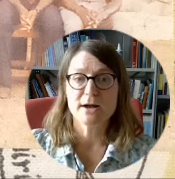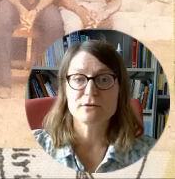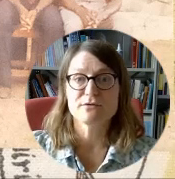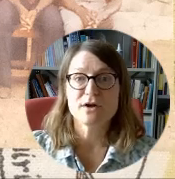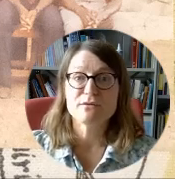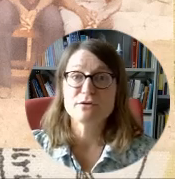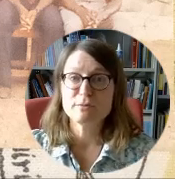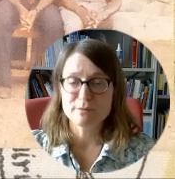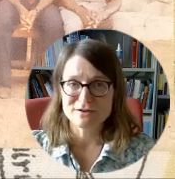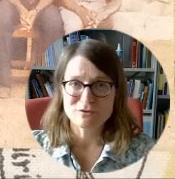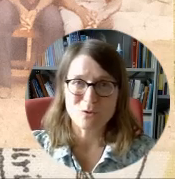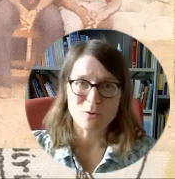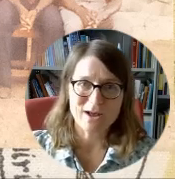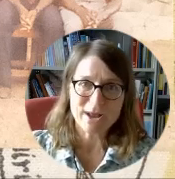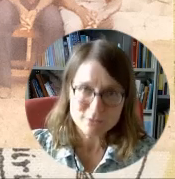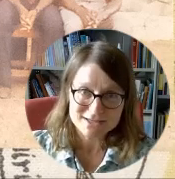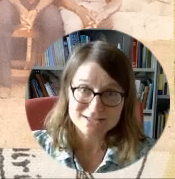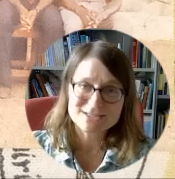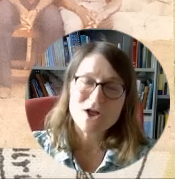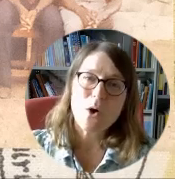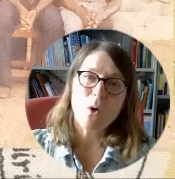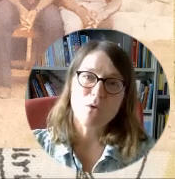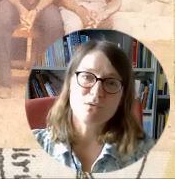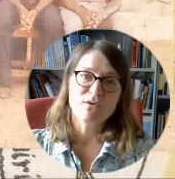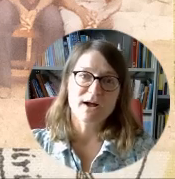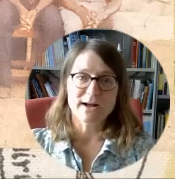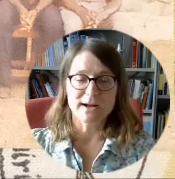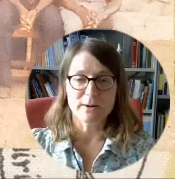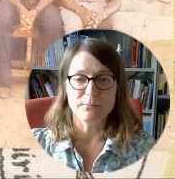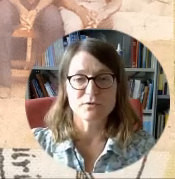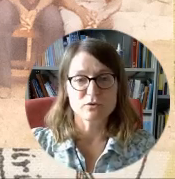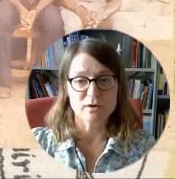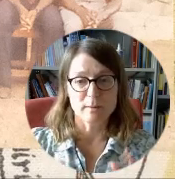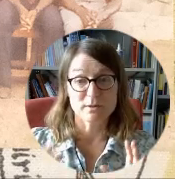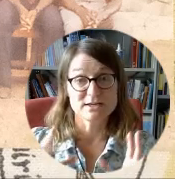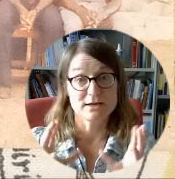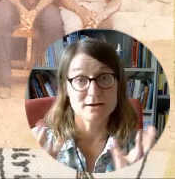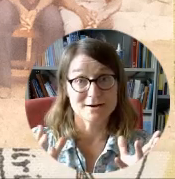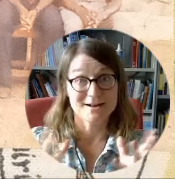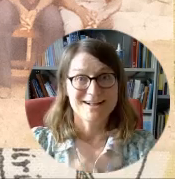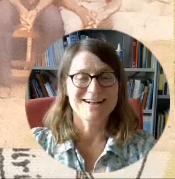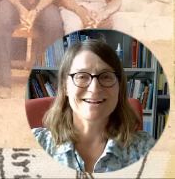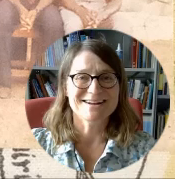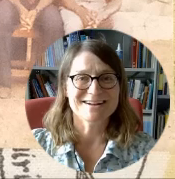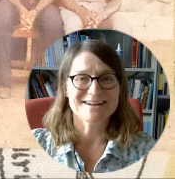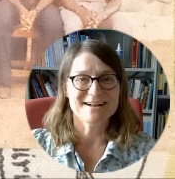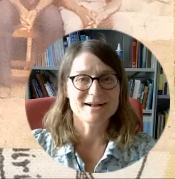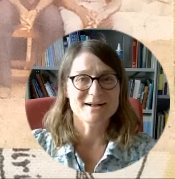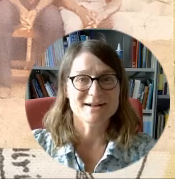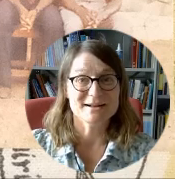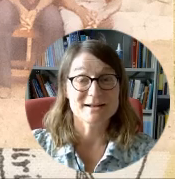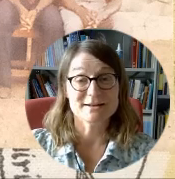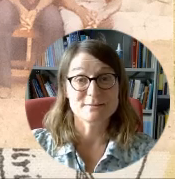a kind of footprint or heritage of a particular